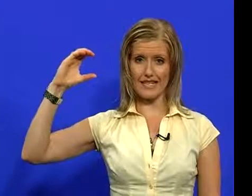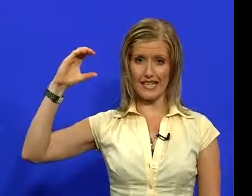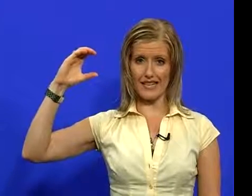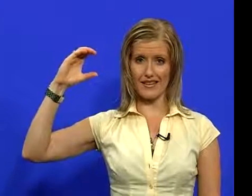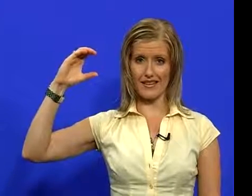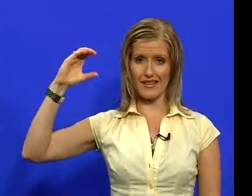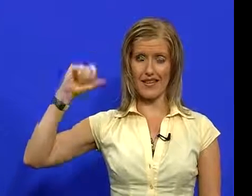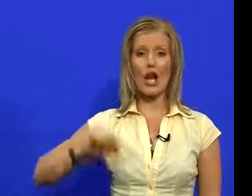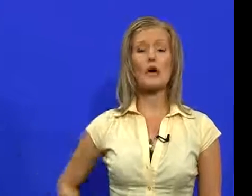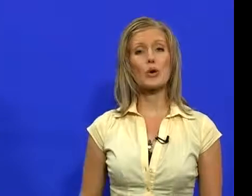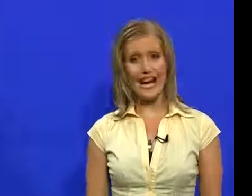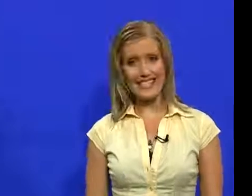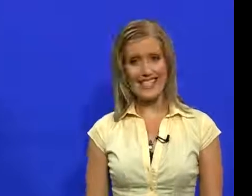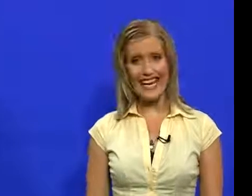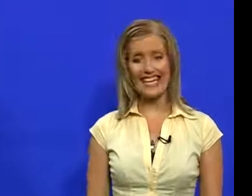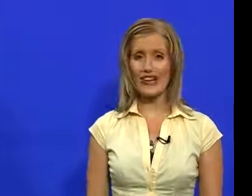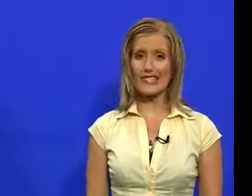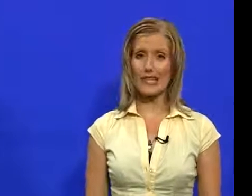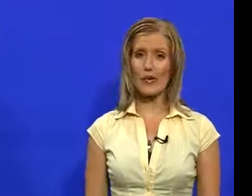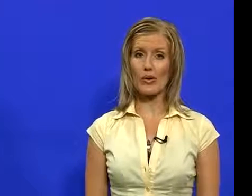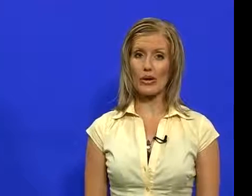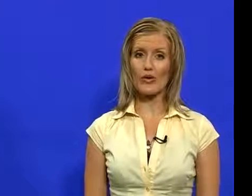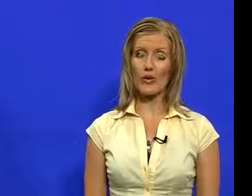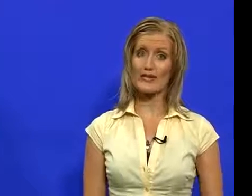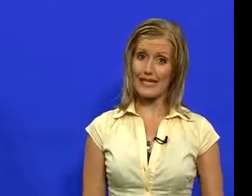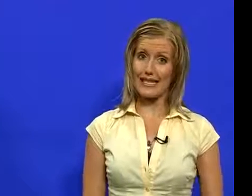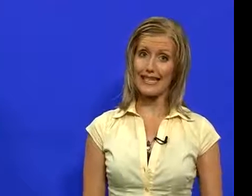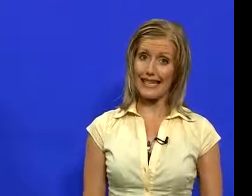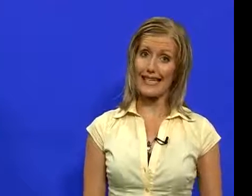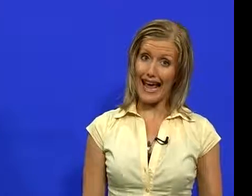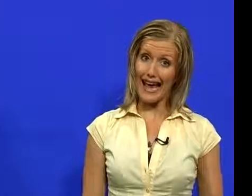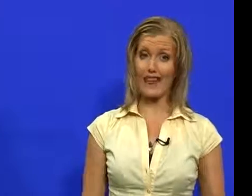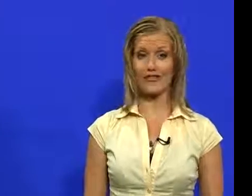C. Practice that. In our next clip, we will learn, of course, D, E, and F.